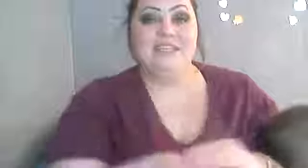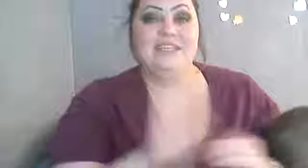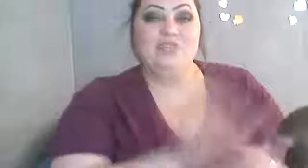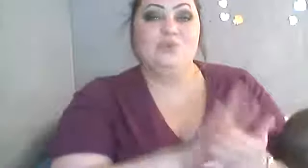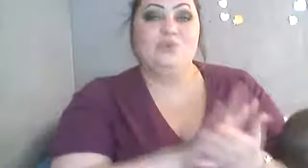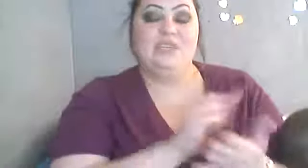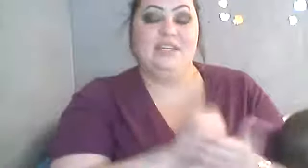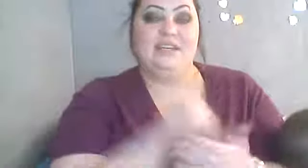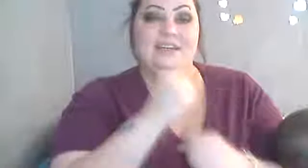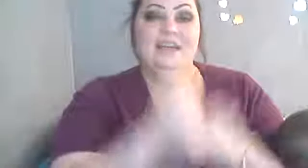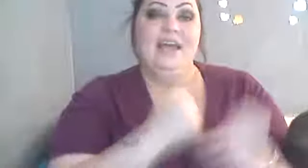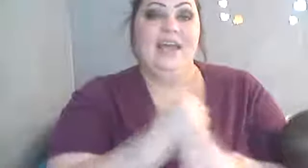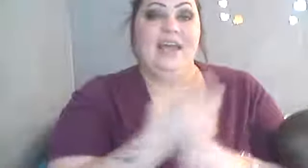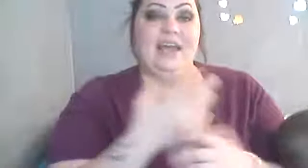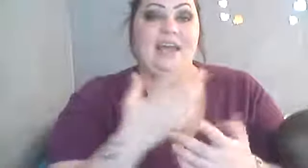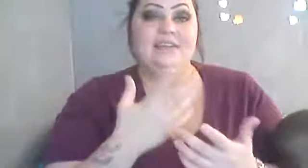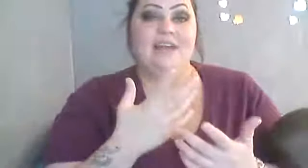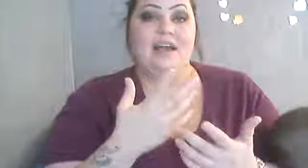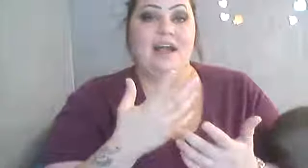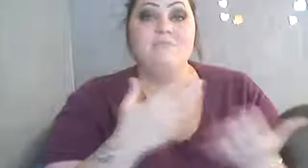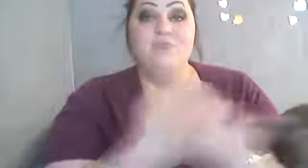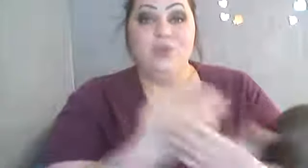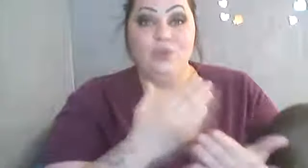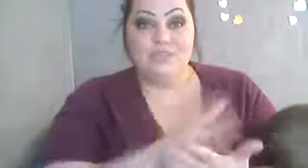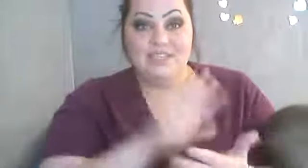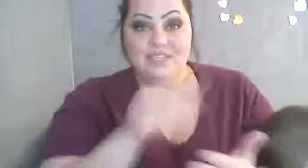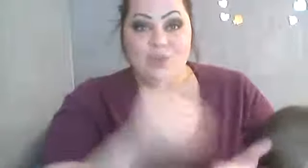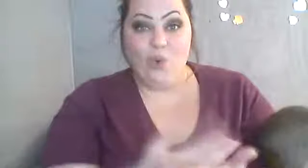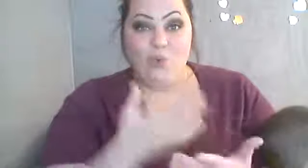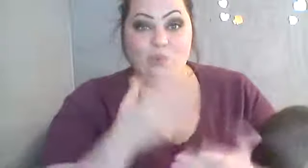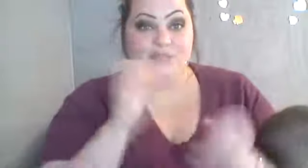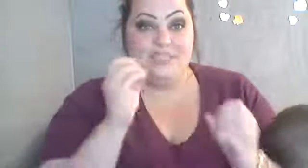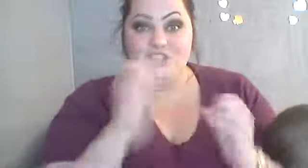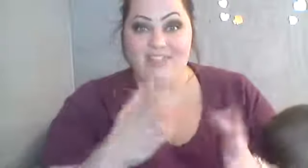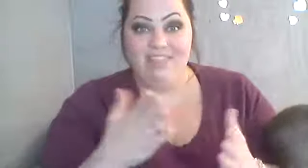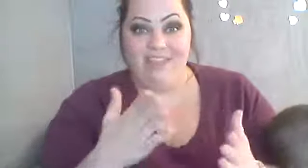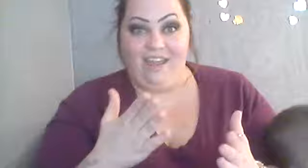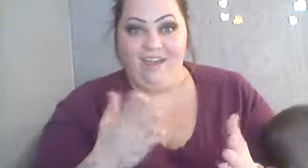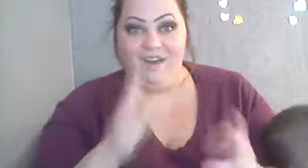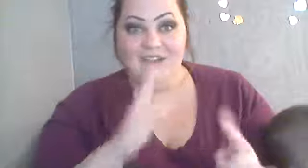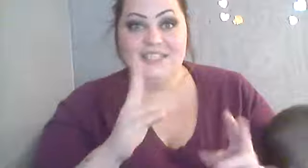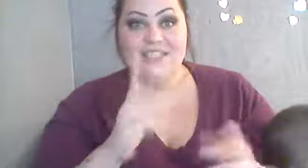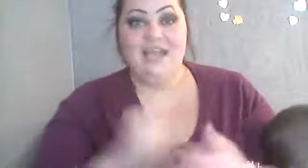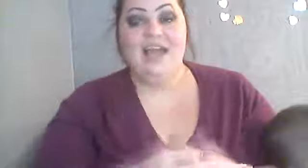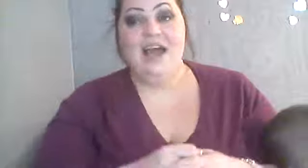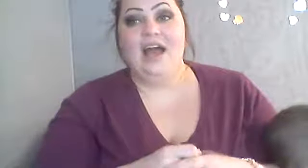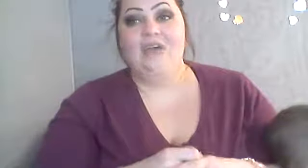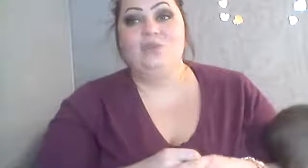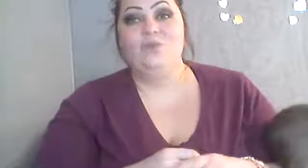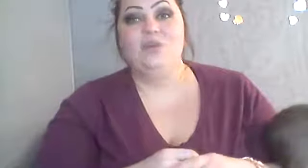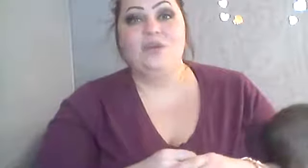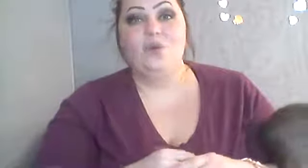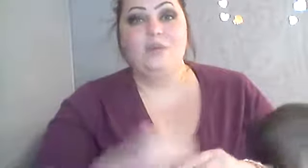this school year. And I'm new to this whole teaching thing, honestly. I only worked at